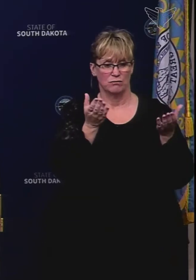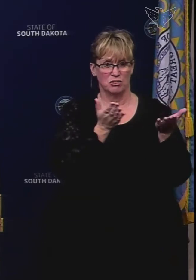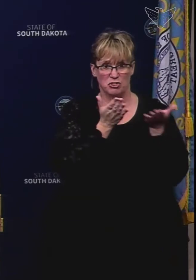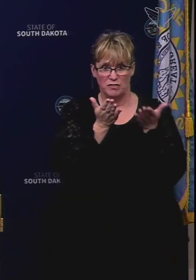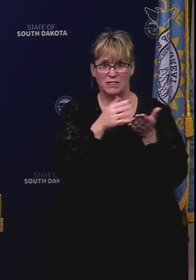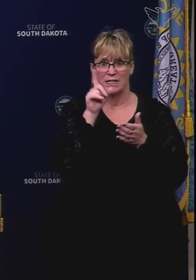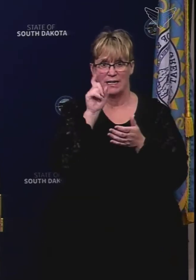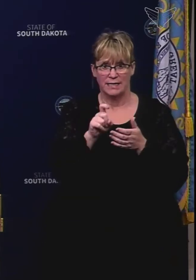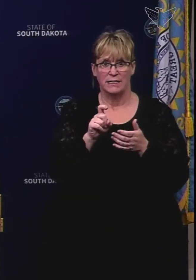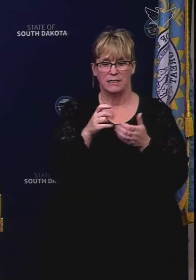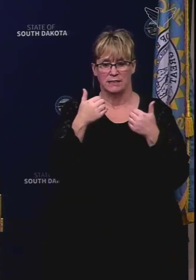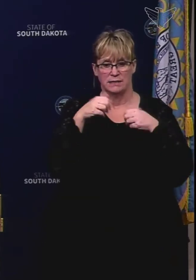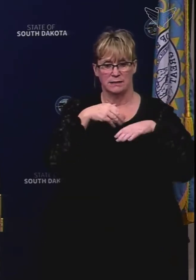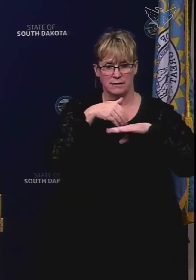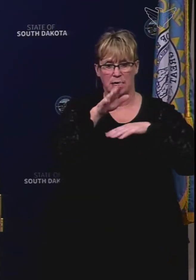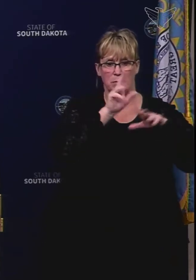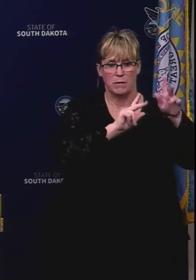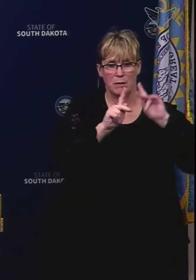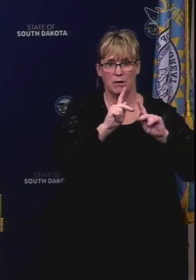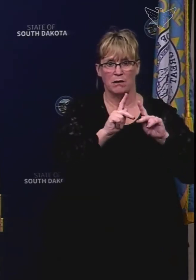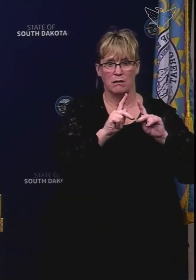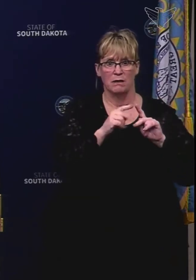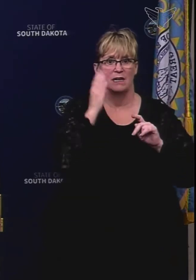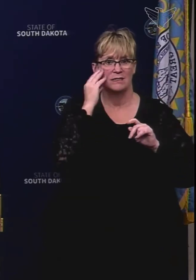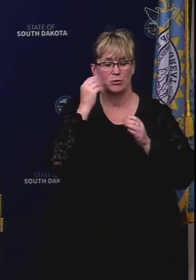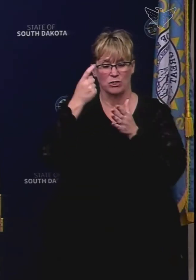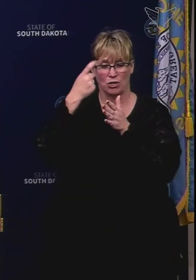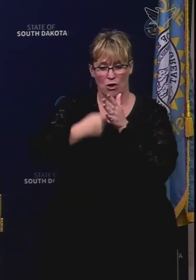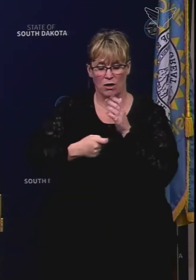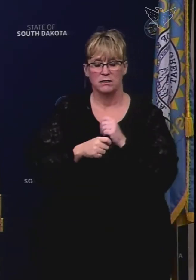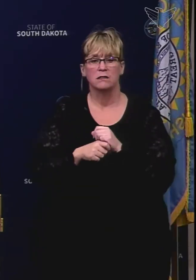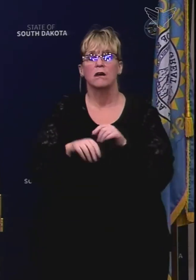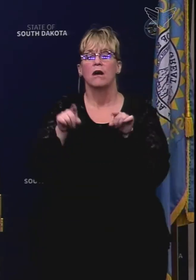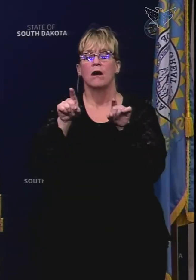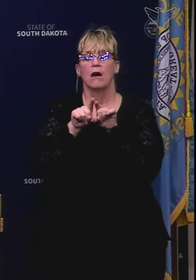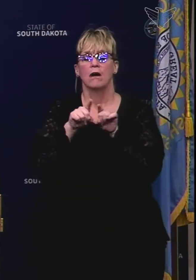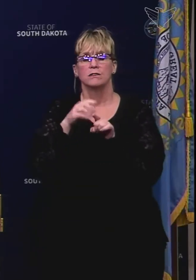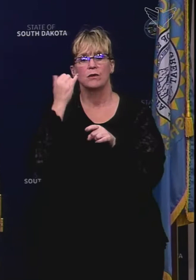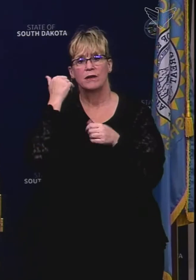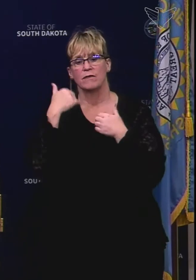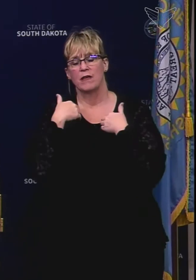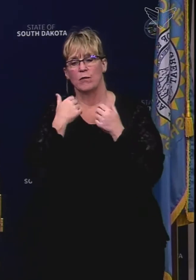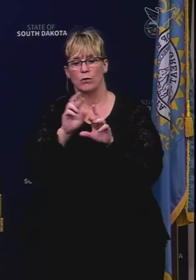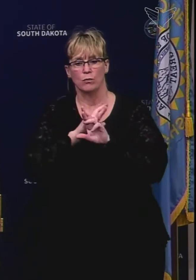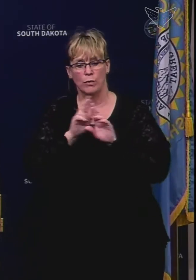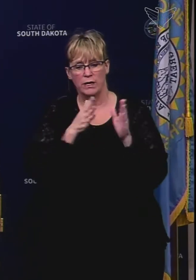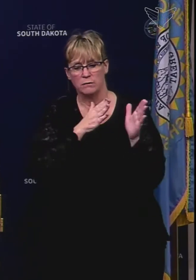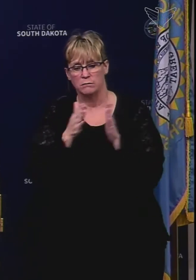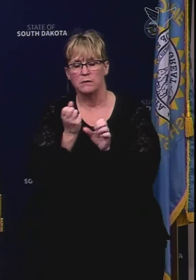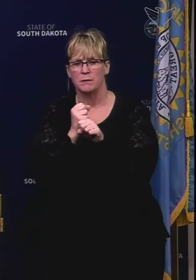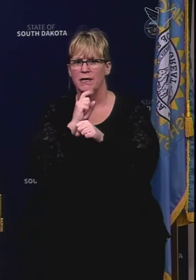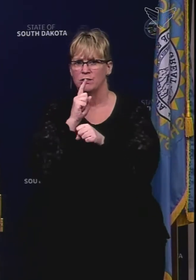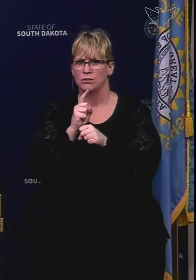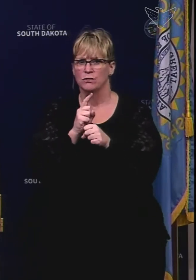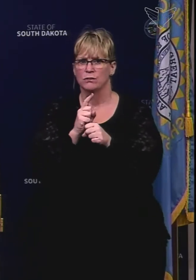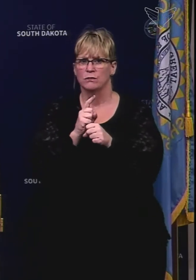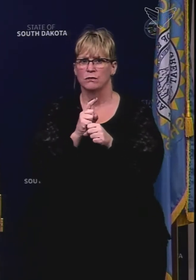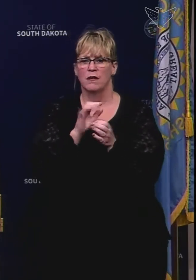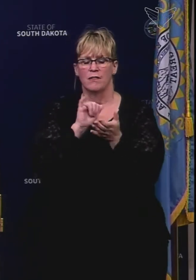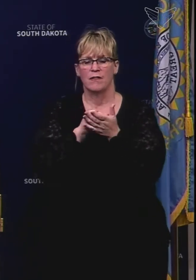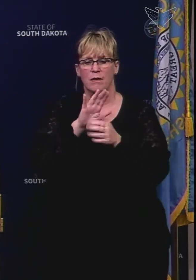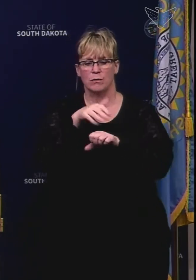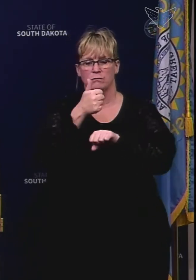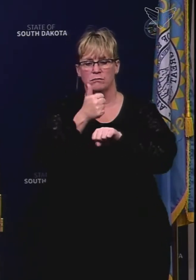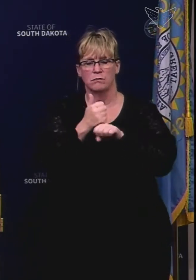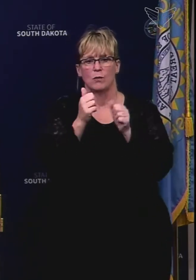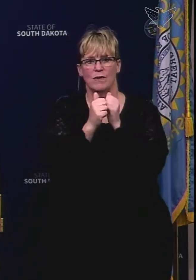they had to deploy and incurred costs because of that. And then if they had to take some proactive measures to make sure that they were